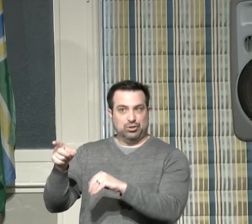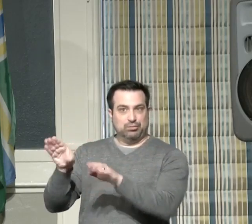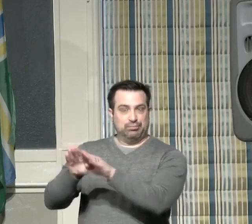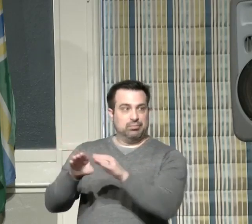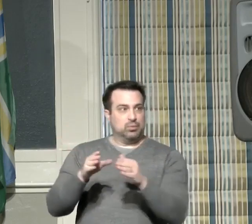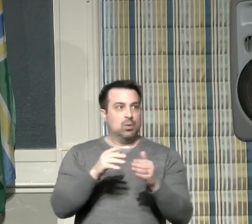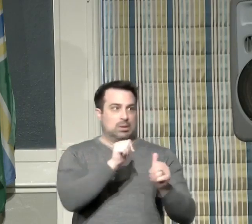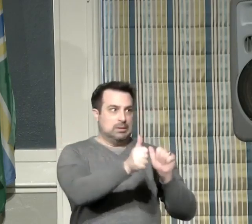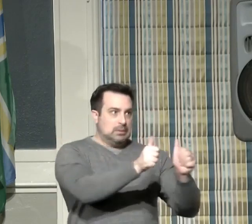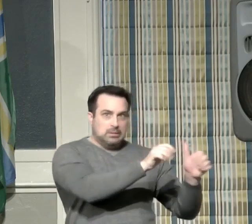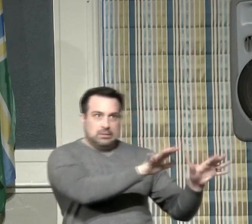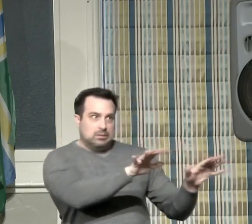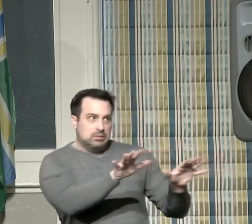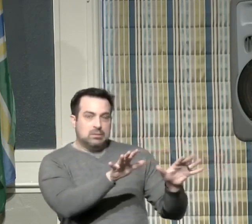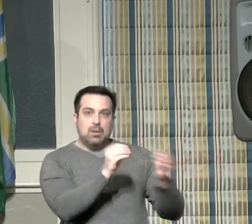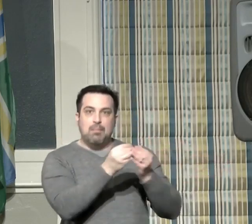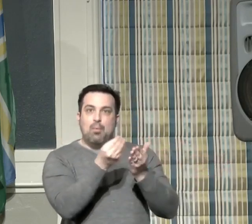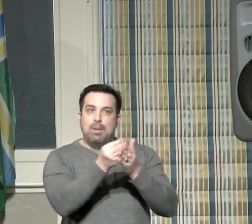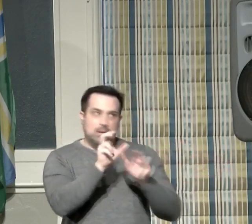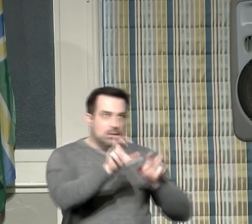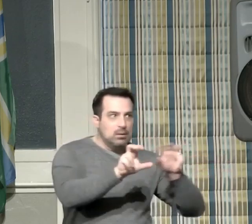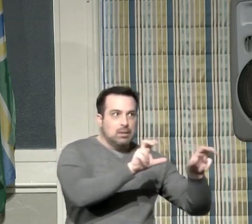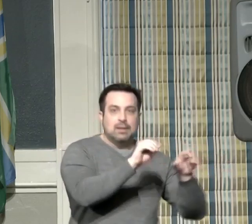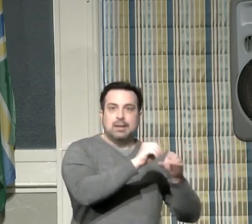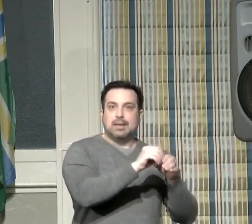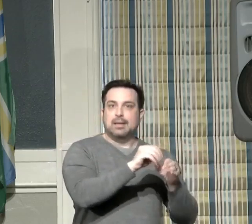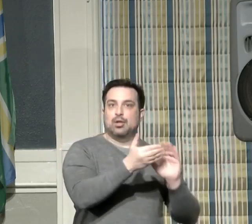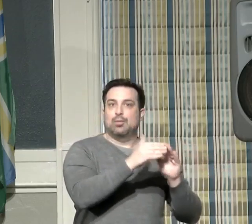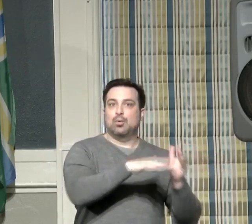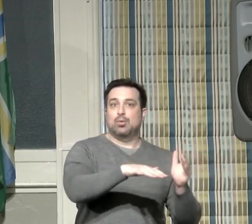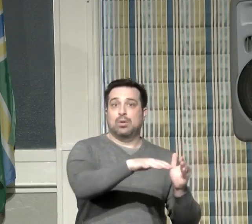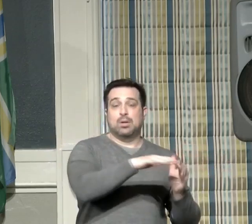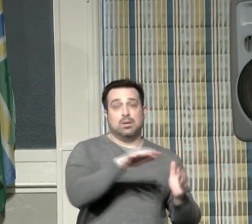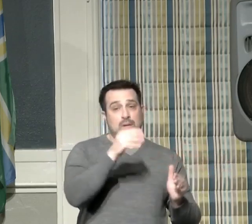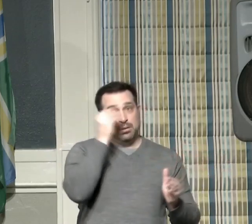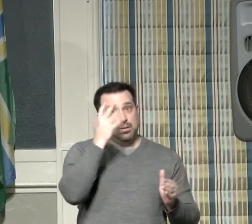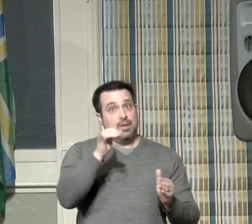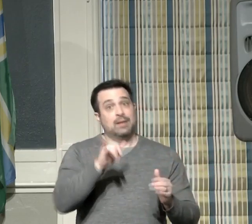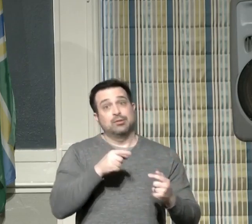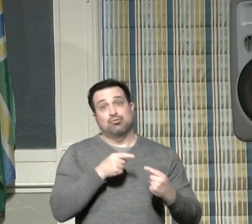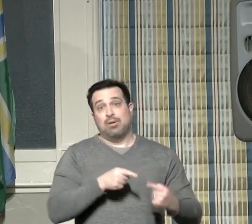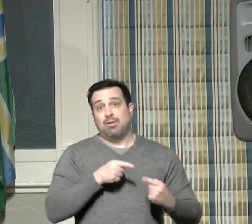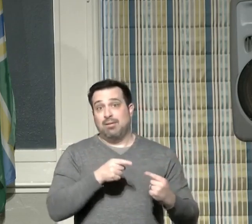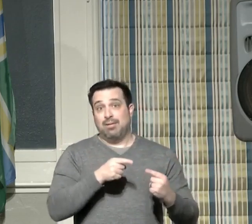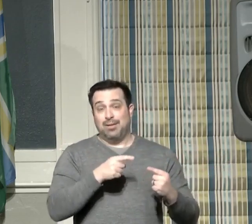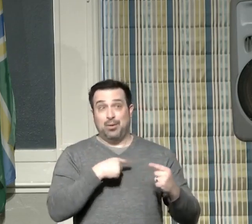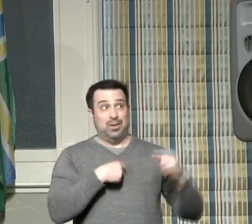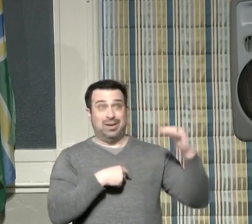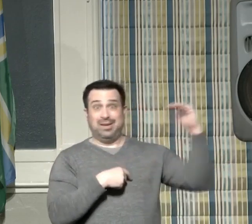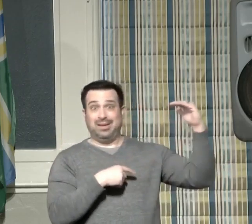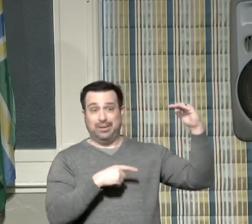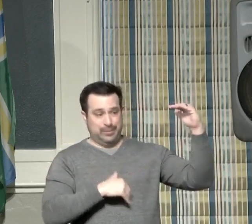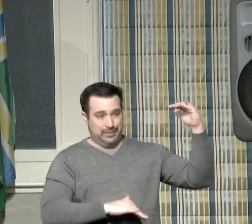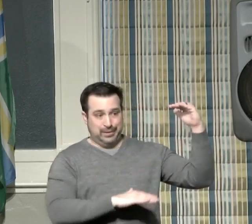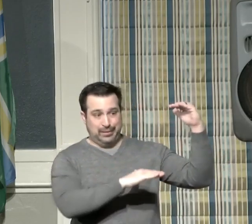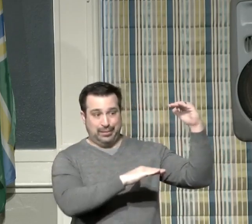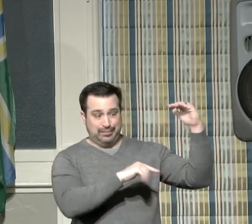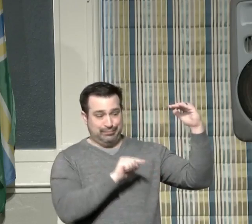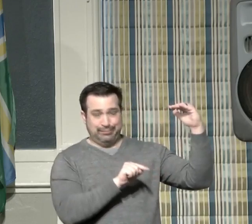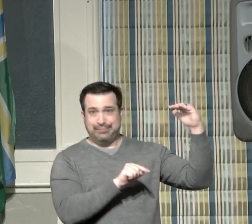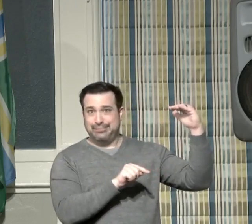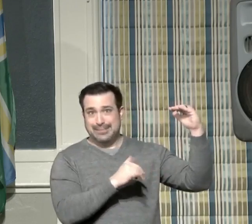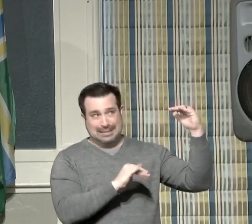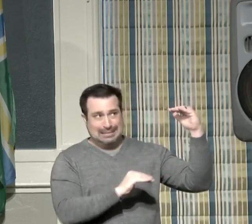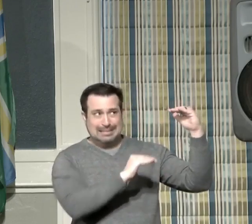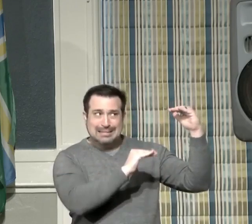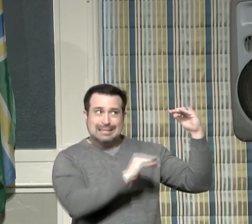put some more resources into the community. That has been such a struggle. We are not even close to where we need to be there, but we've